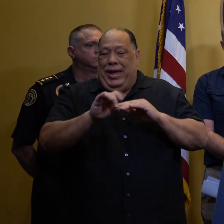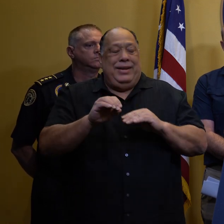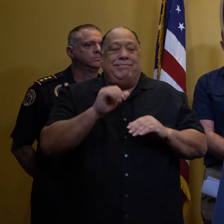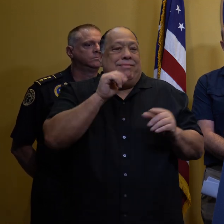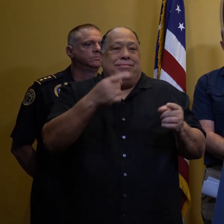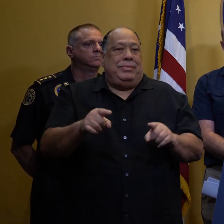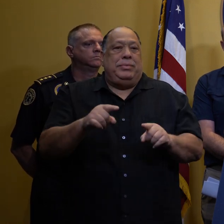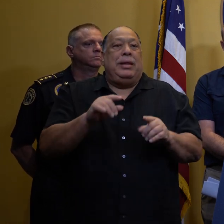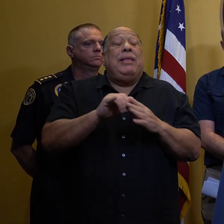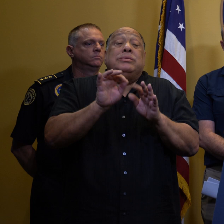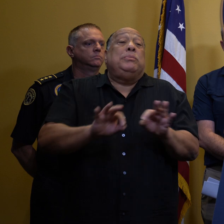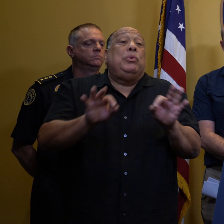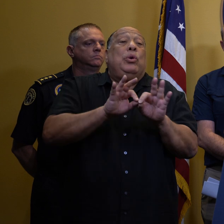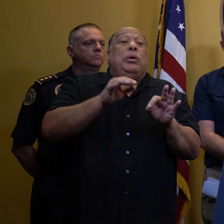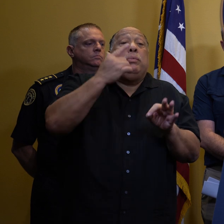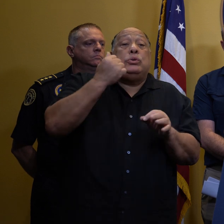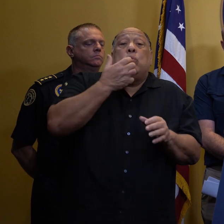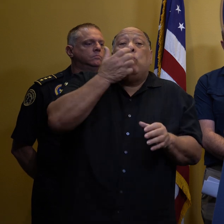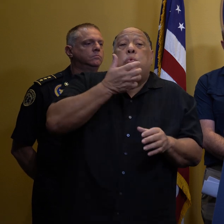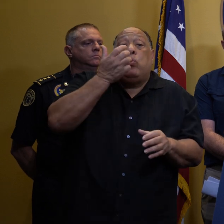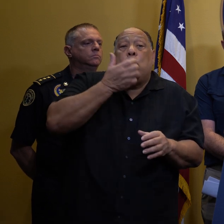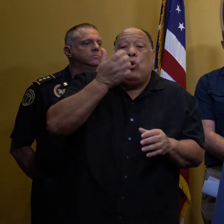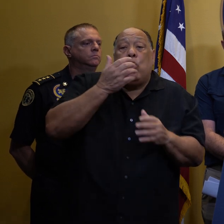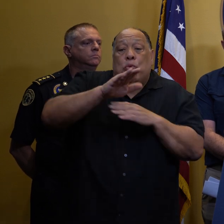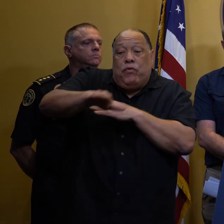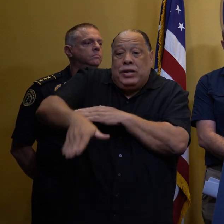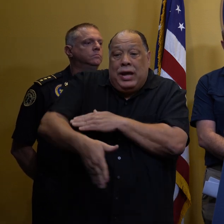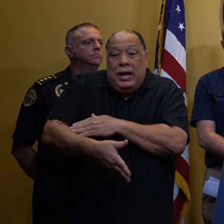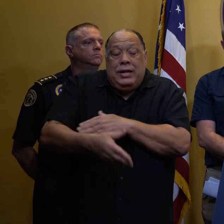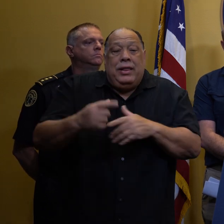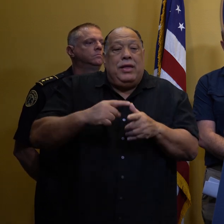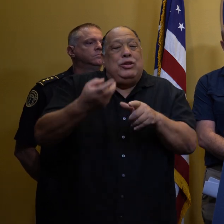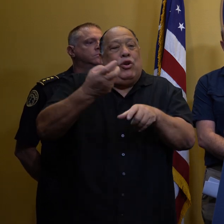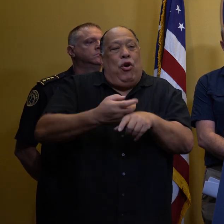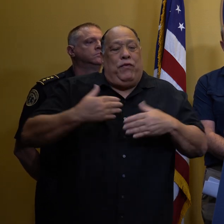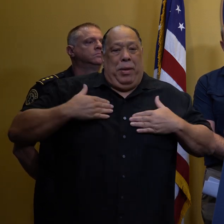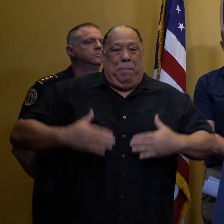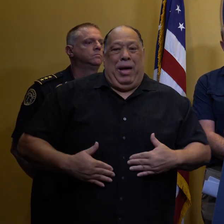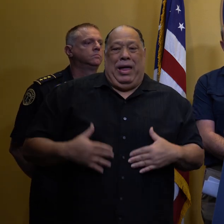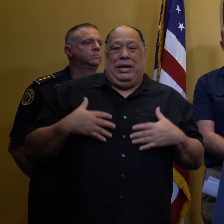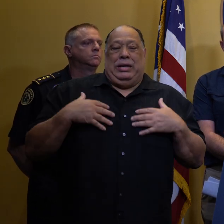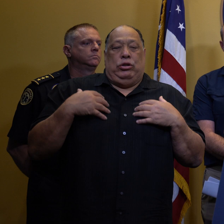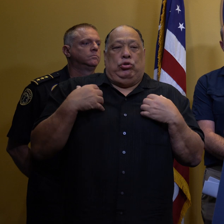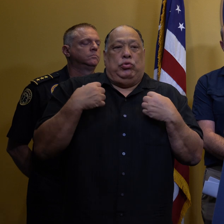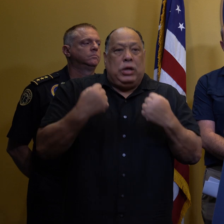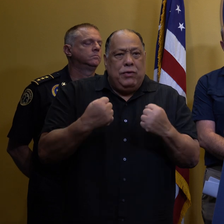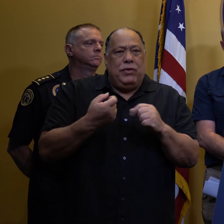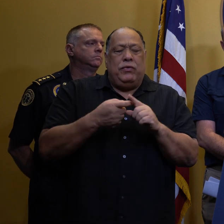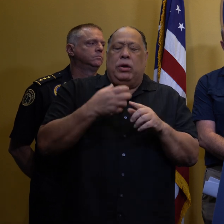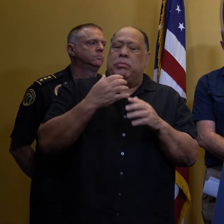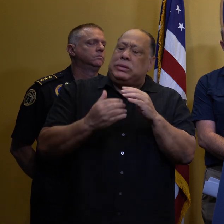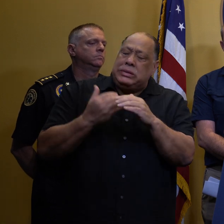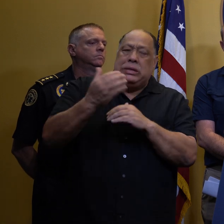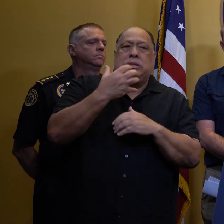important because with warm temperatures like that in the overnight, it's hard for the human body to be able to recover from the excessive heat